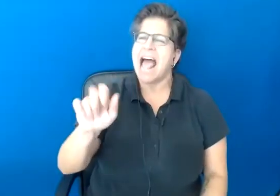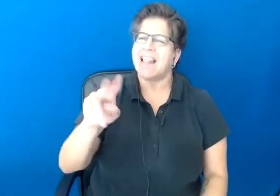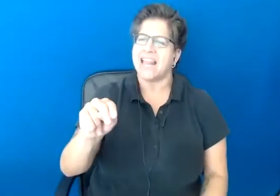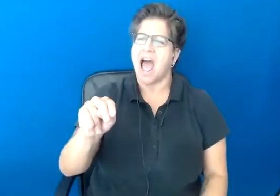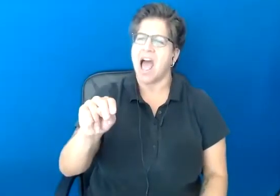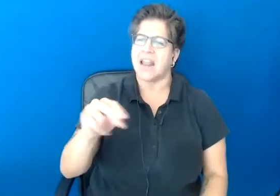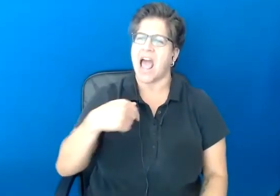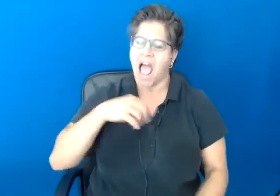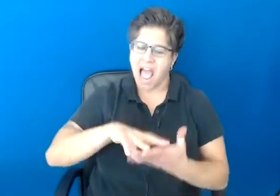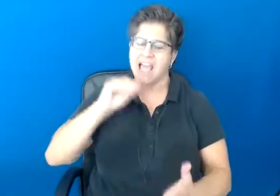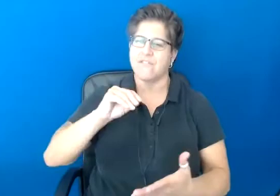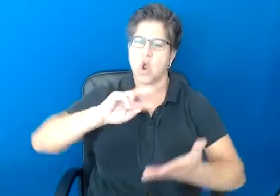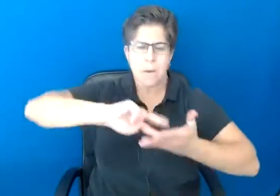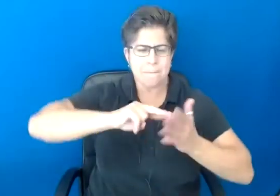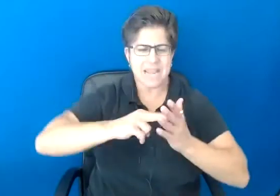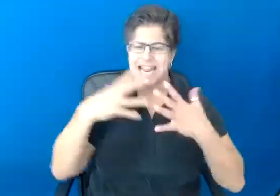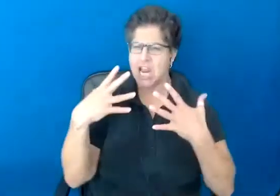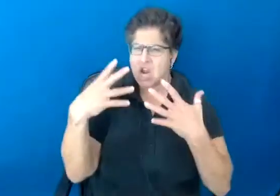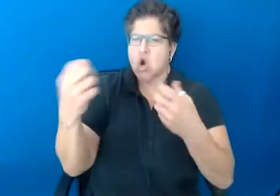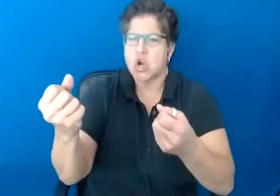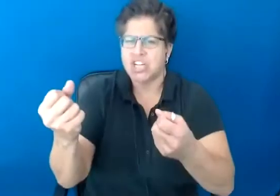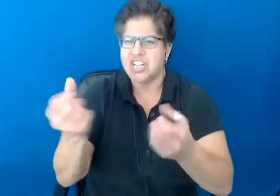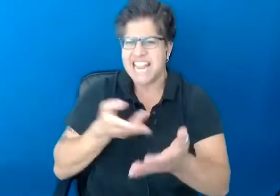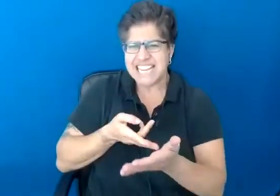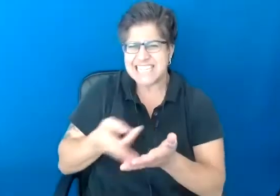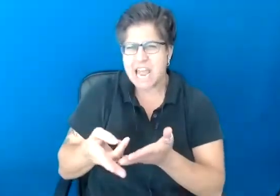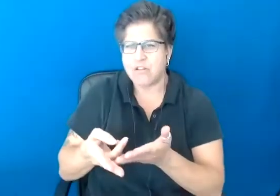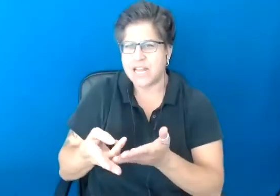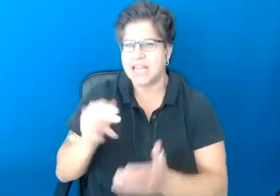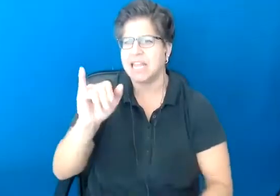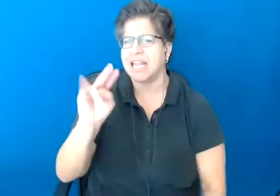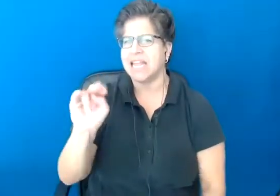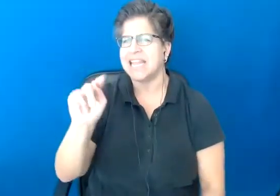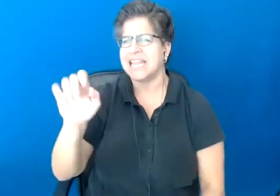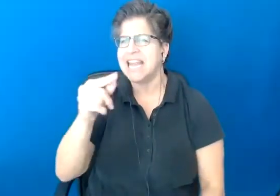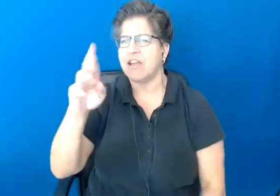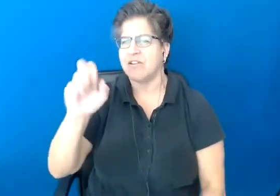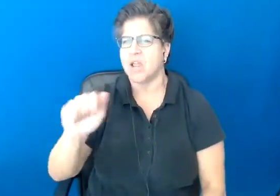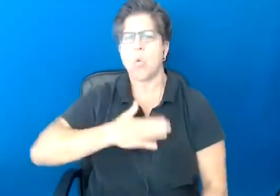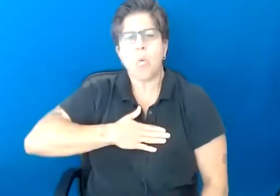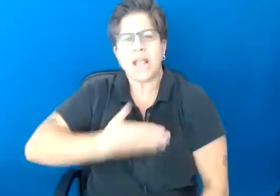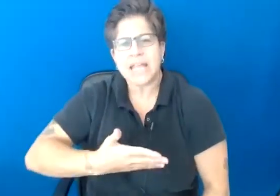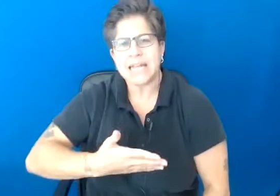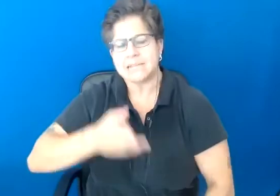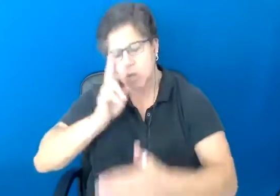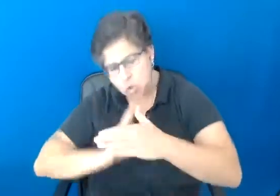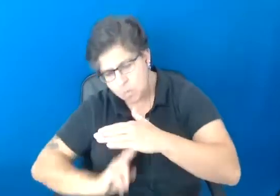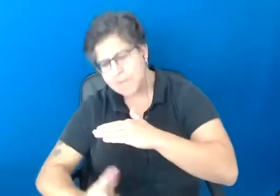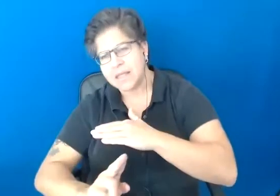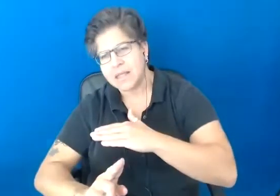humility, of brotherly and sisterly love, of perseverance, and also of forgiveness. That's really